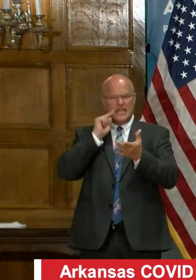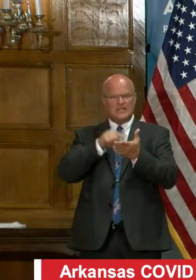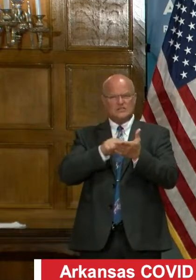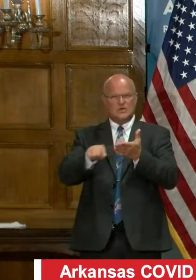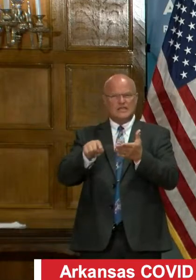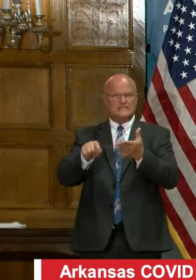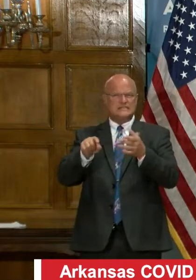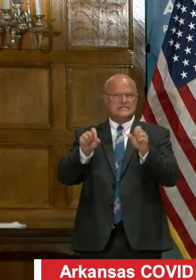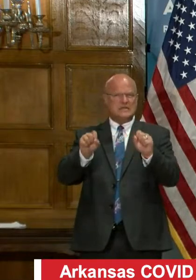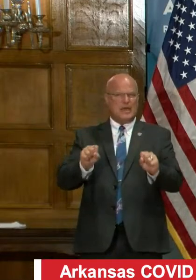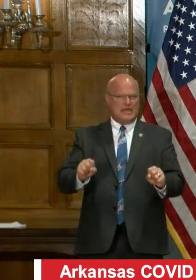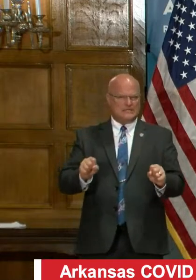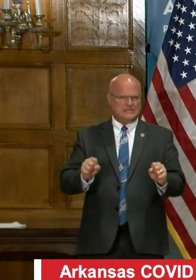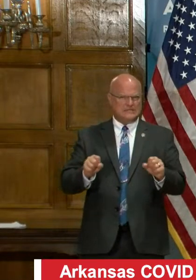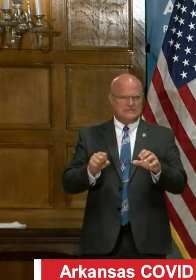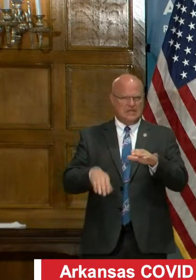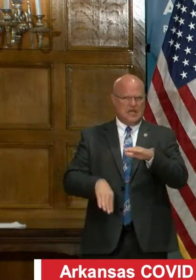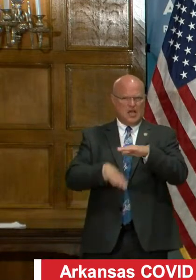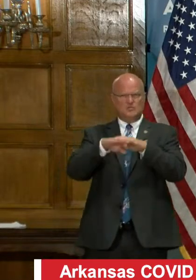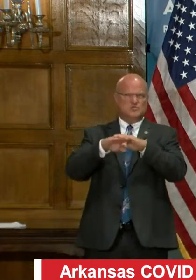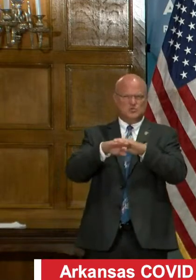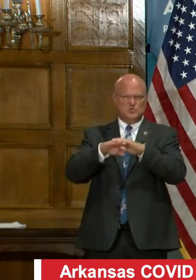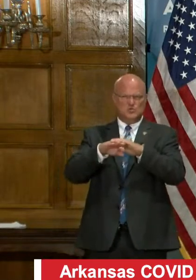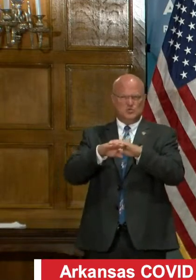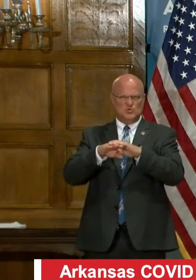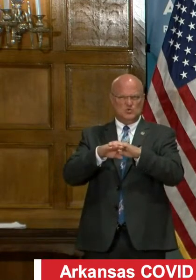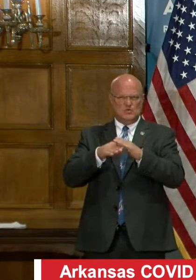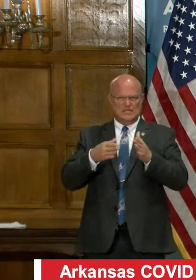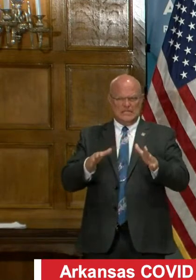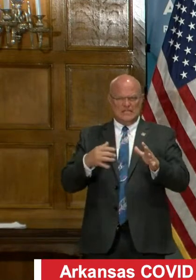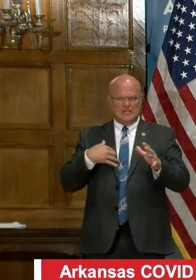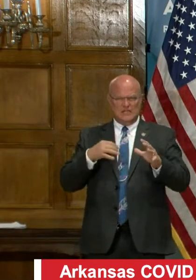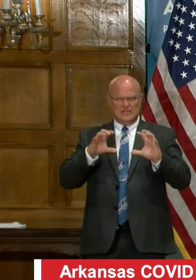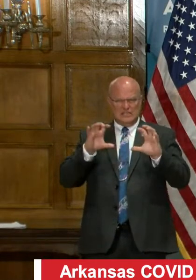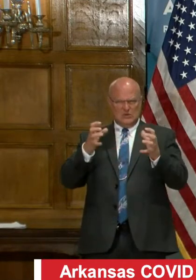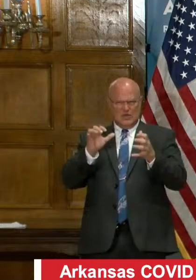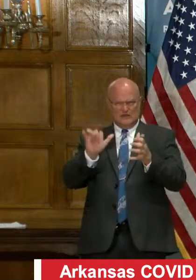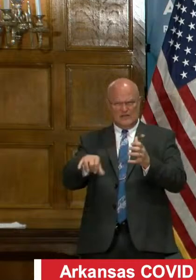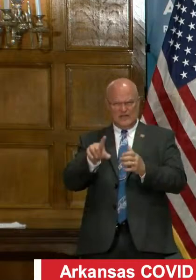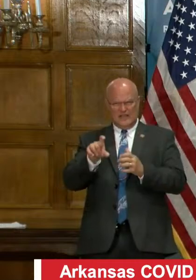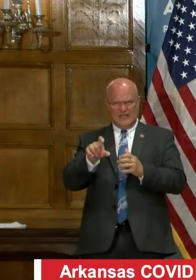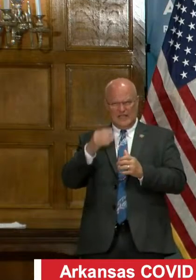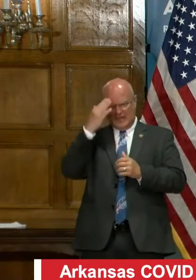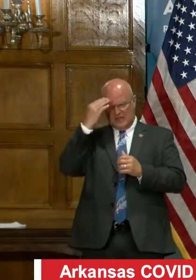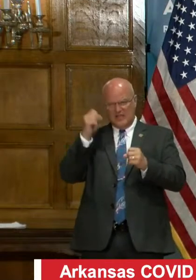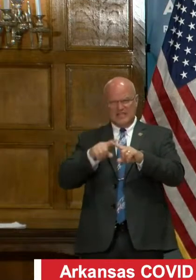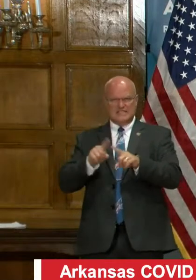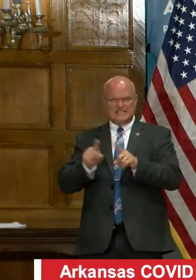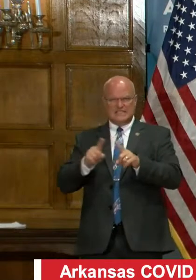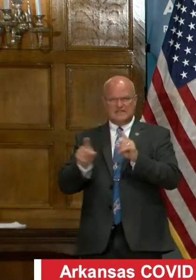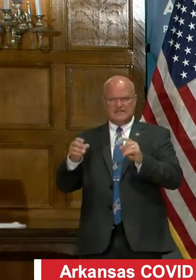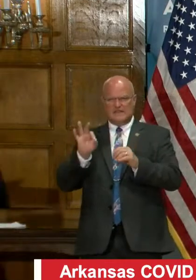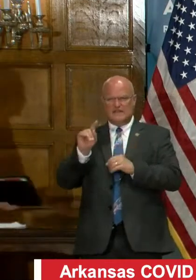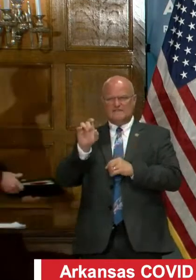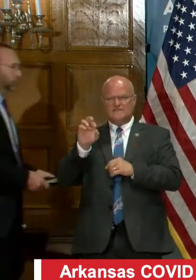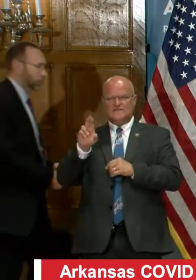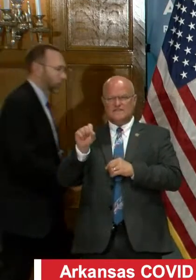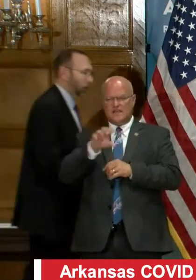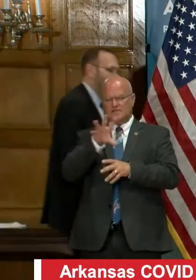tracing capacity up to, or is there really a way to quantify that? Because I know there's a lot of different factors